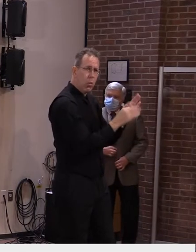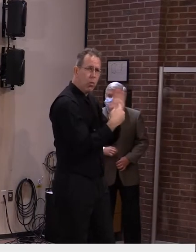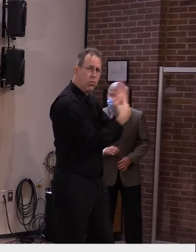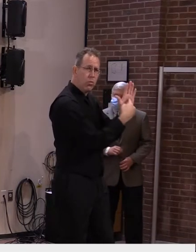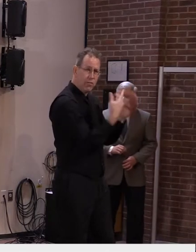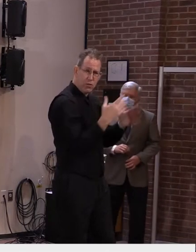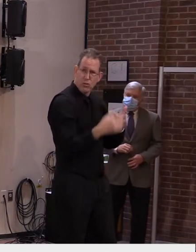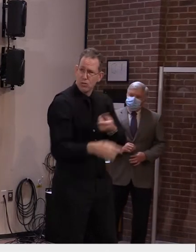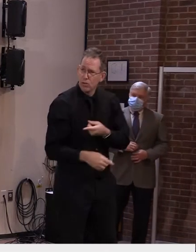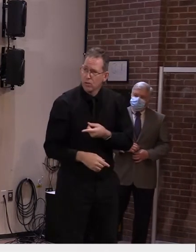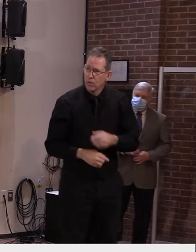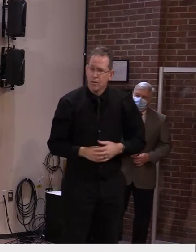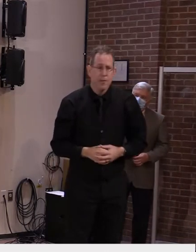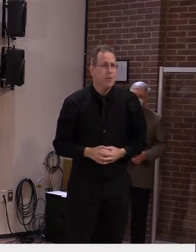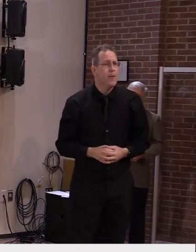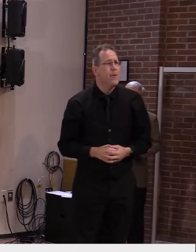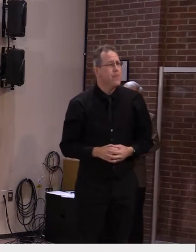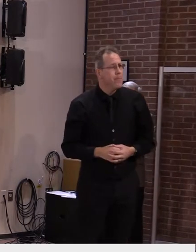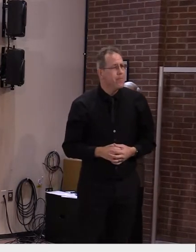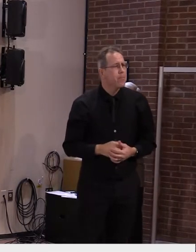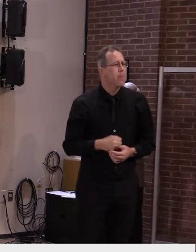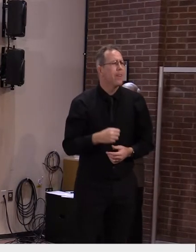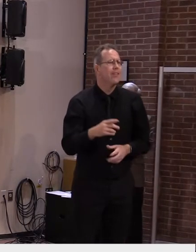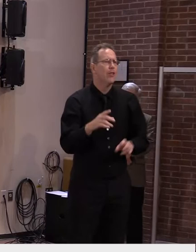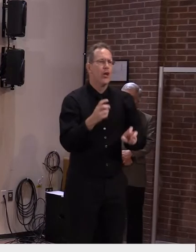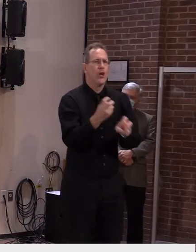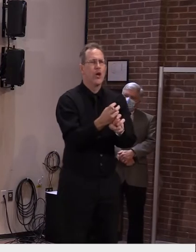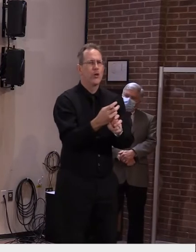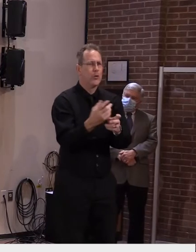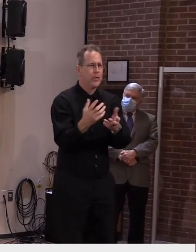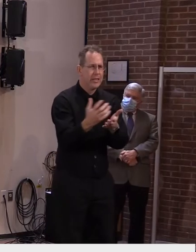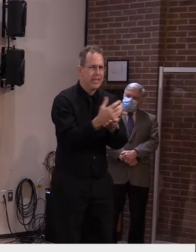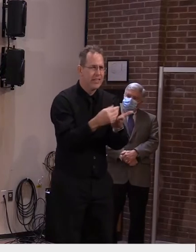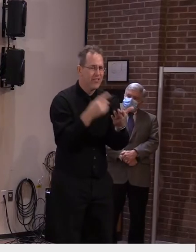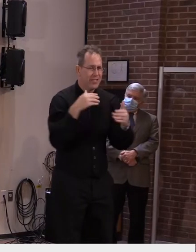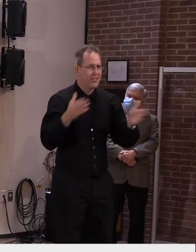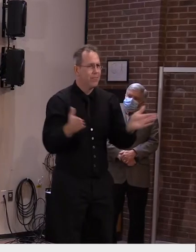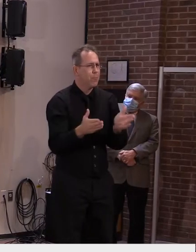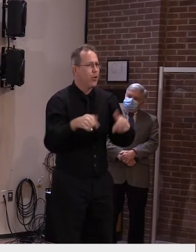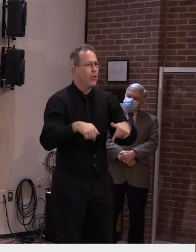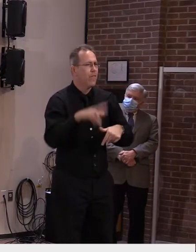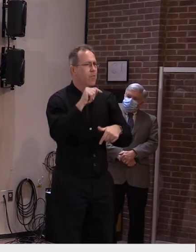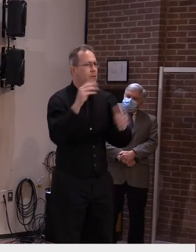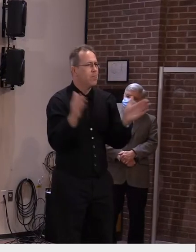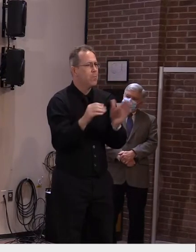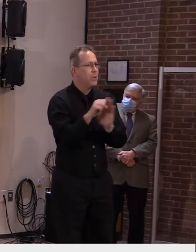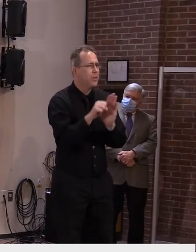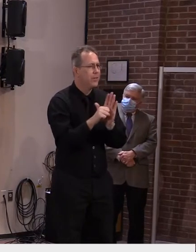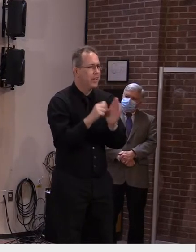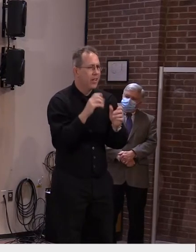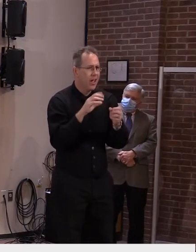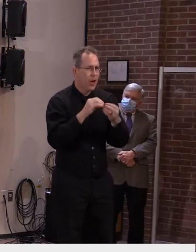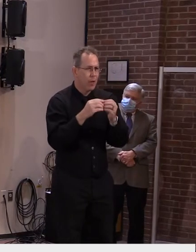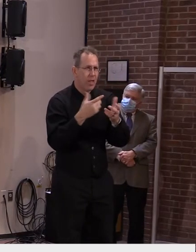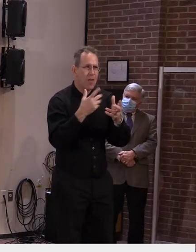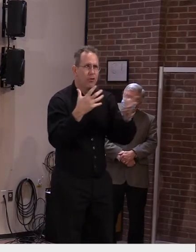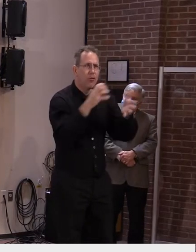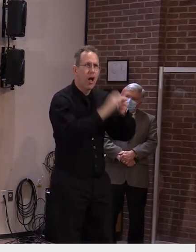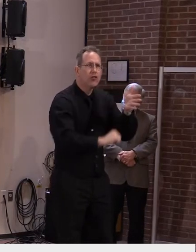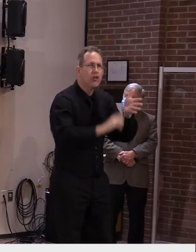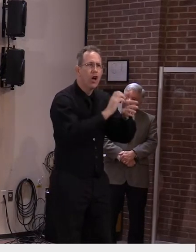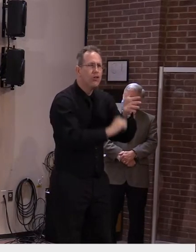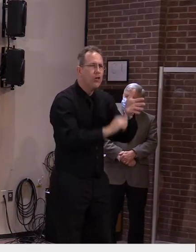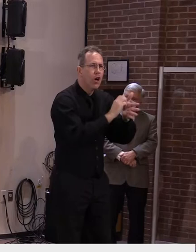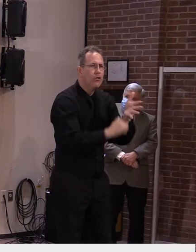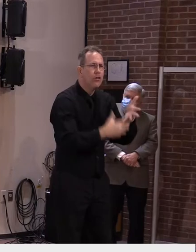I think it's hard to prove because there's so few states that that have continue to tax the